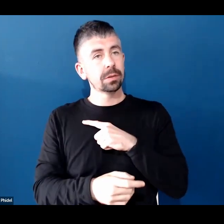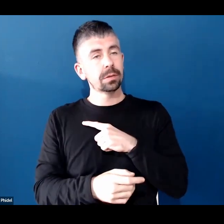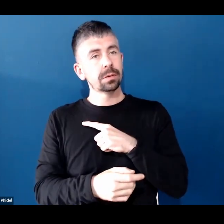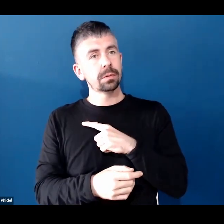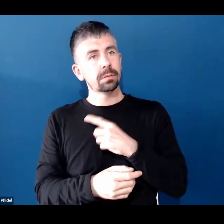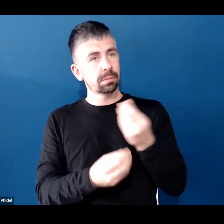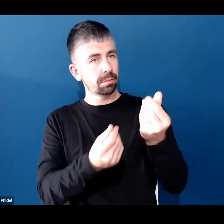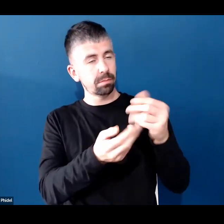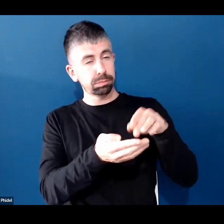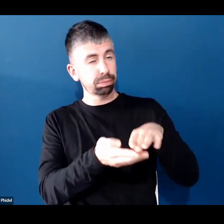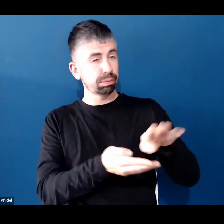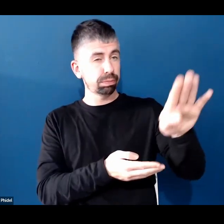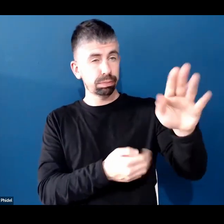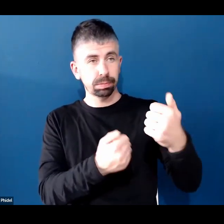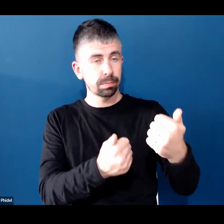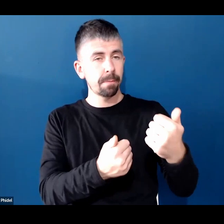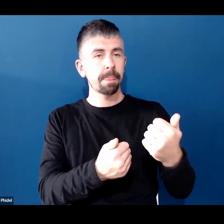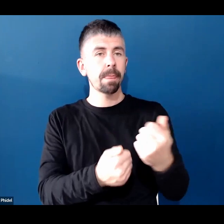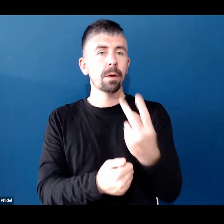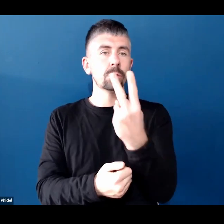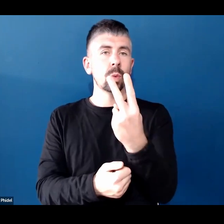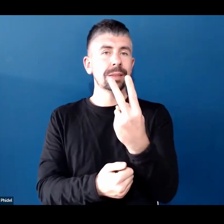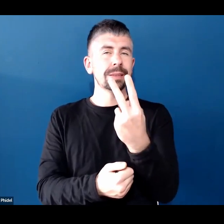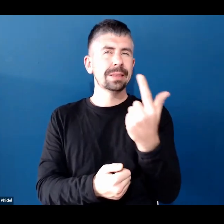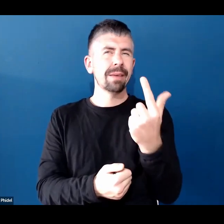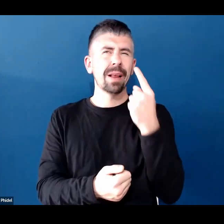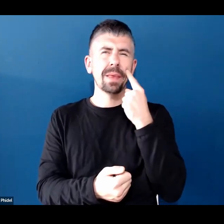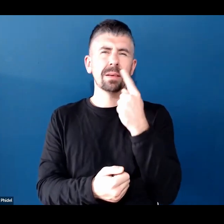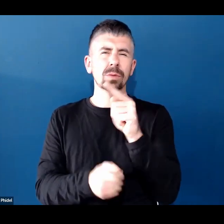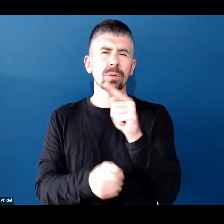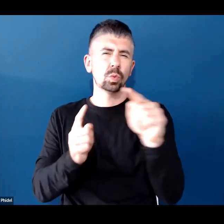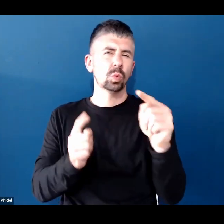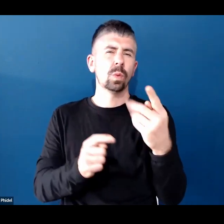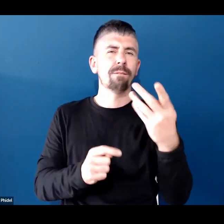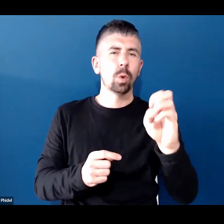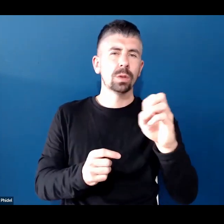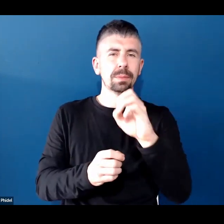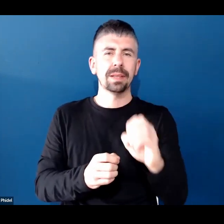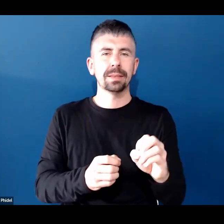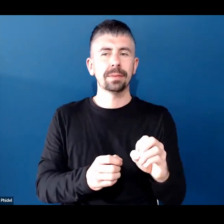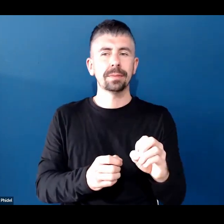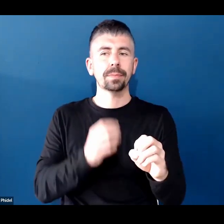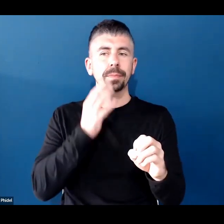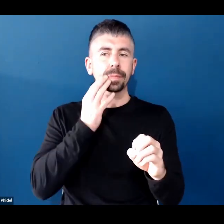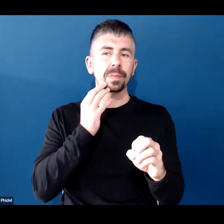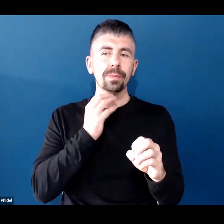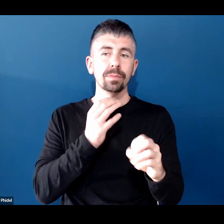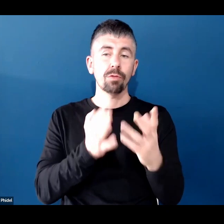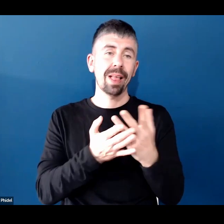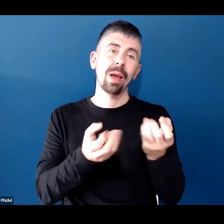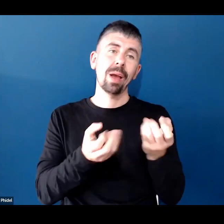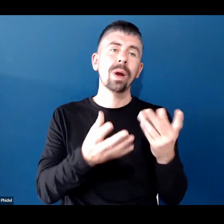that 27%, in between 27 and I think almost 40% of US GDP is actually wasted because it